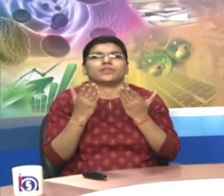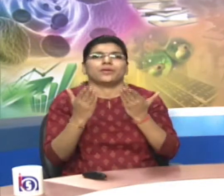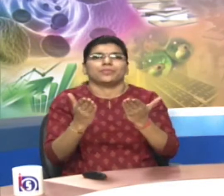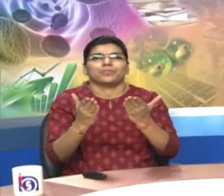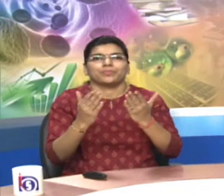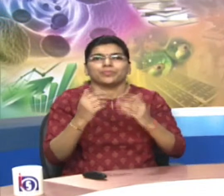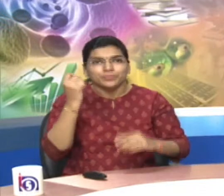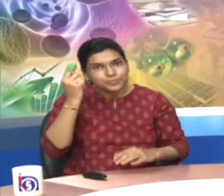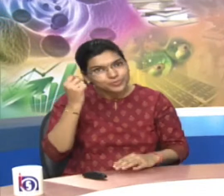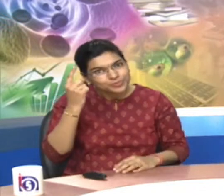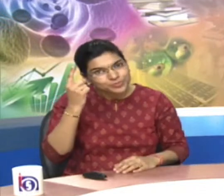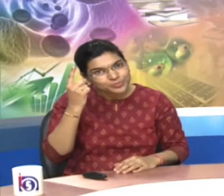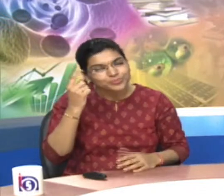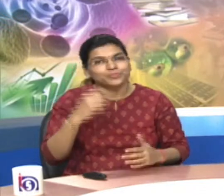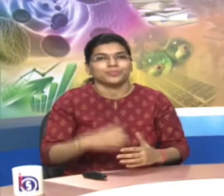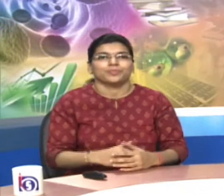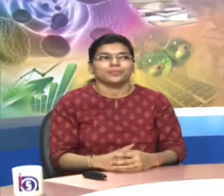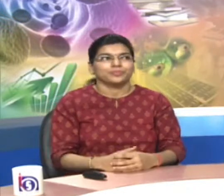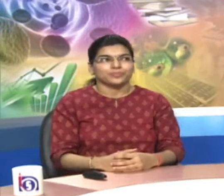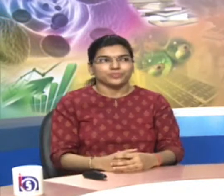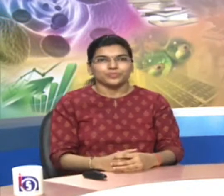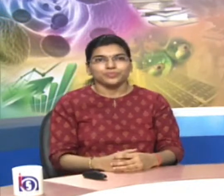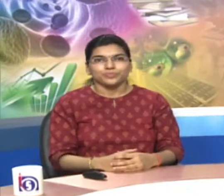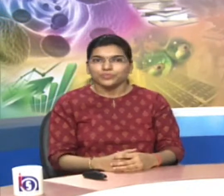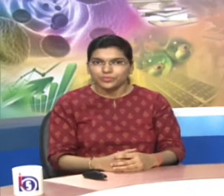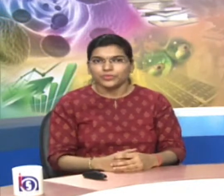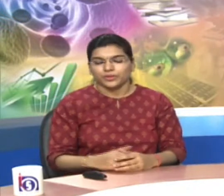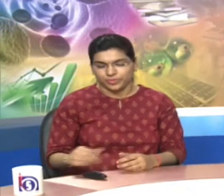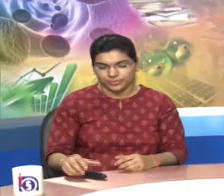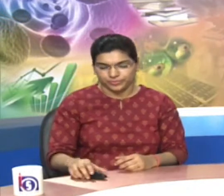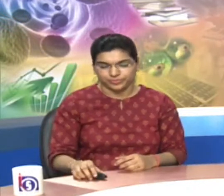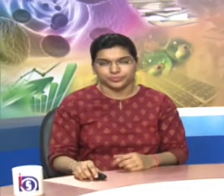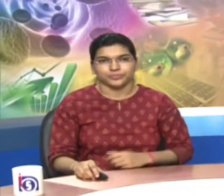choice. I hope you understood it.